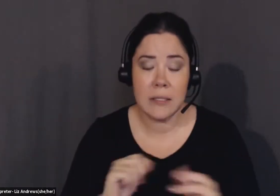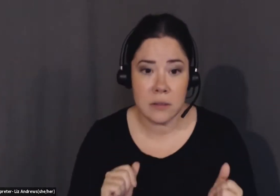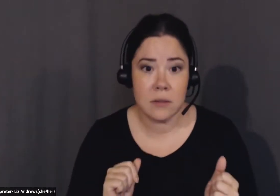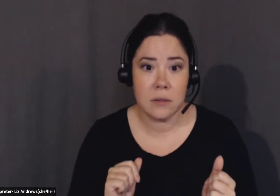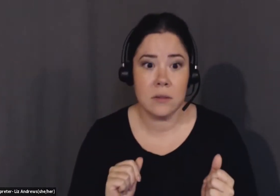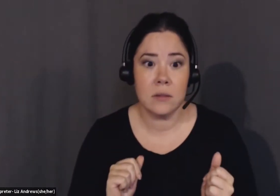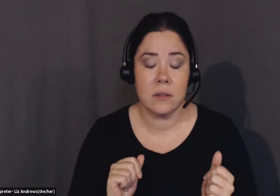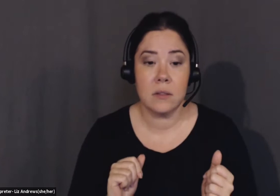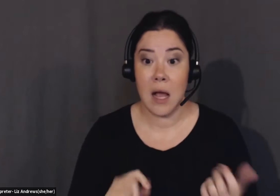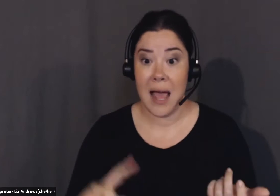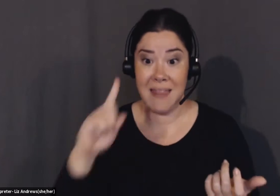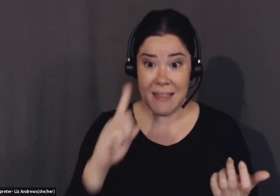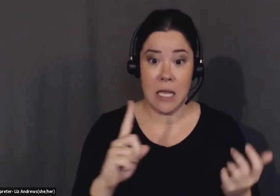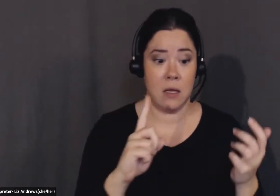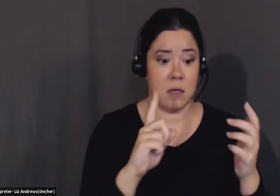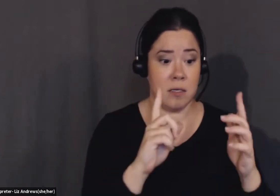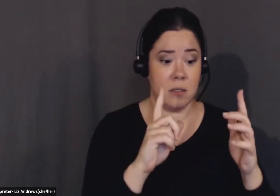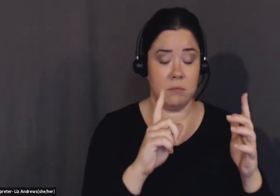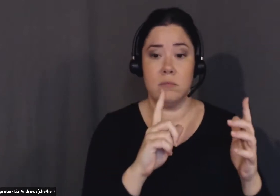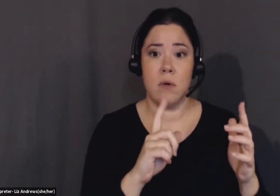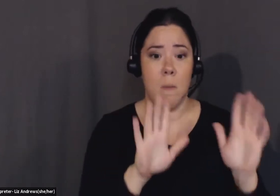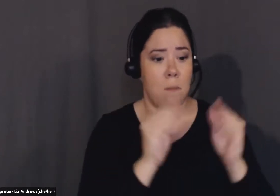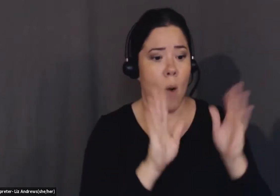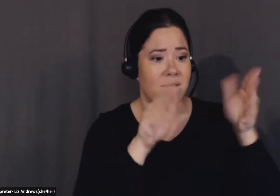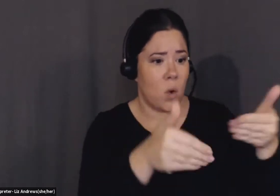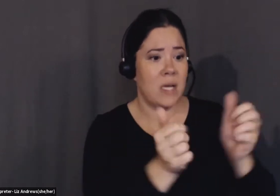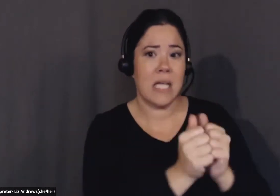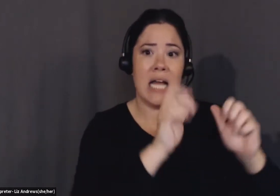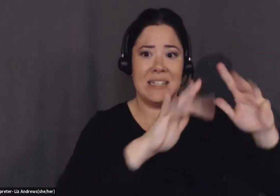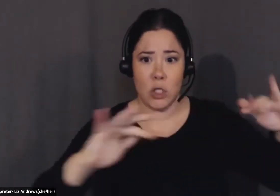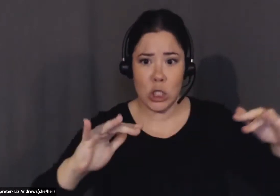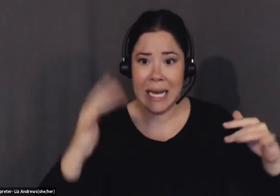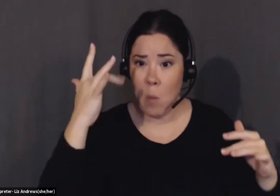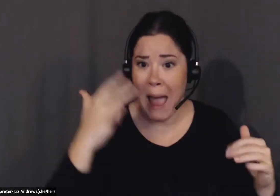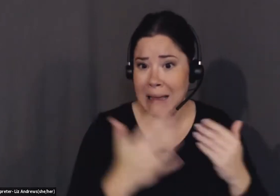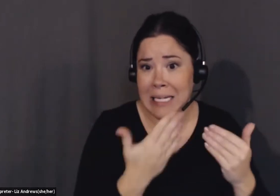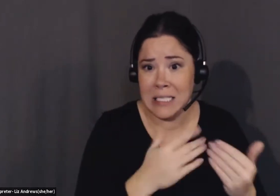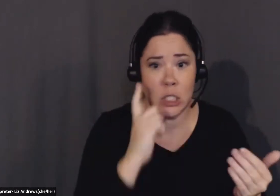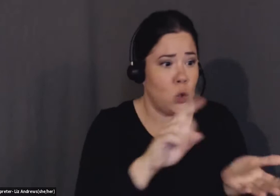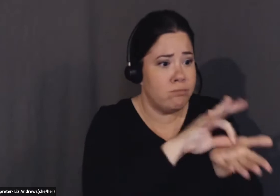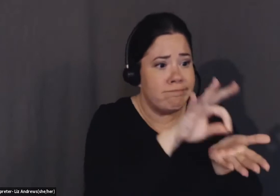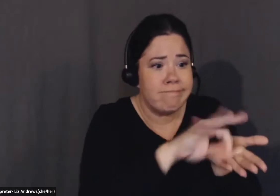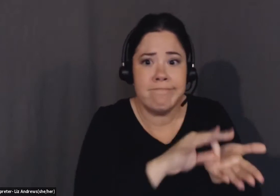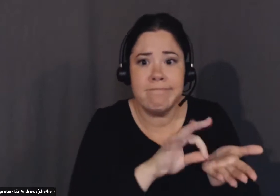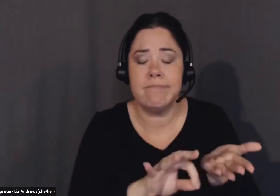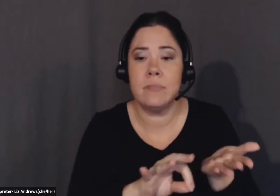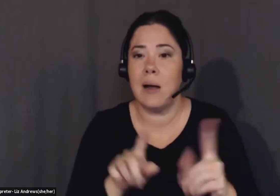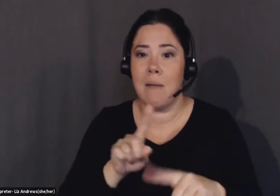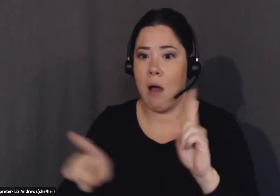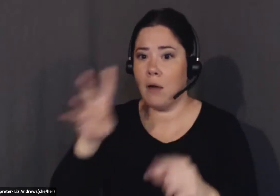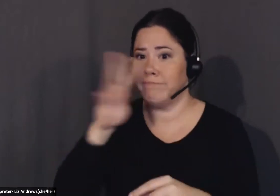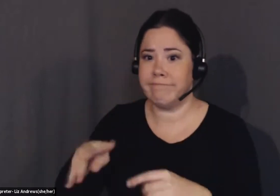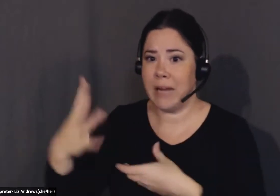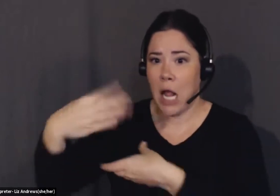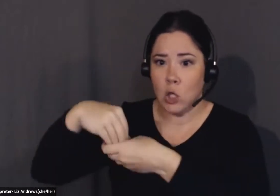measuring the diversity side because it's easier to quantify while neglecting inclusion. And that was taken